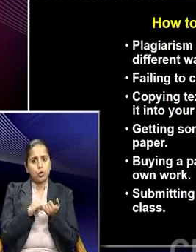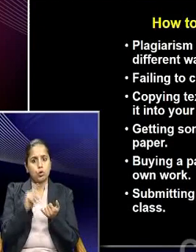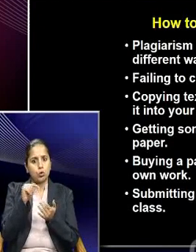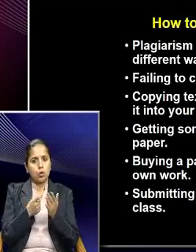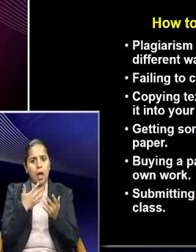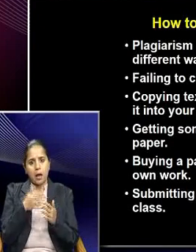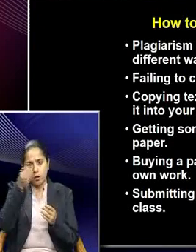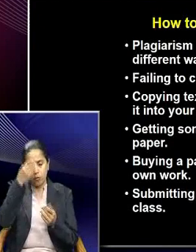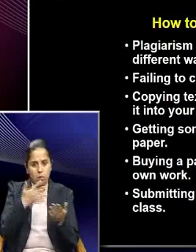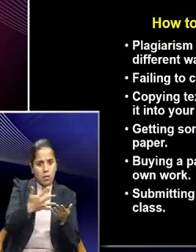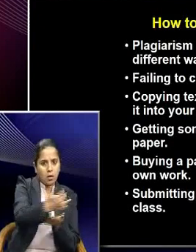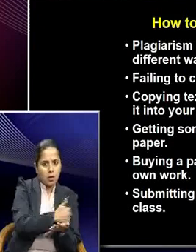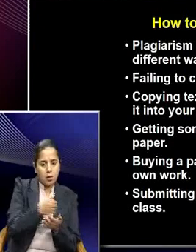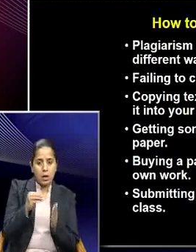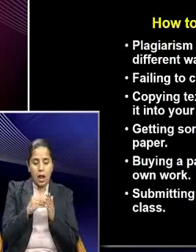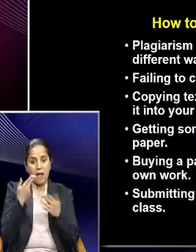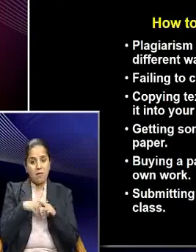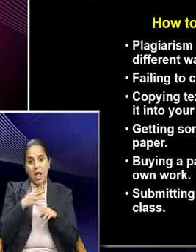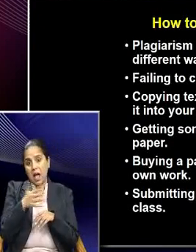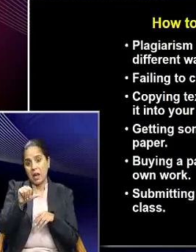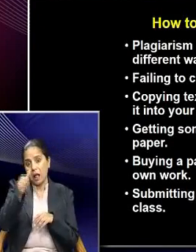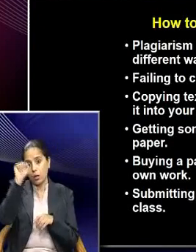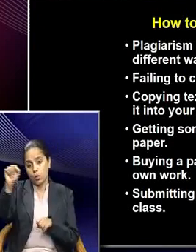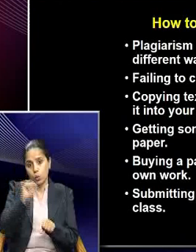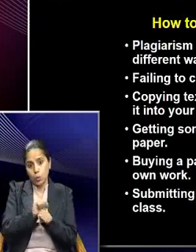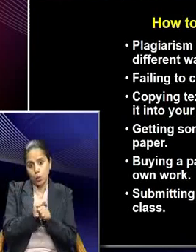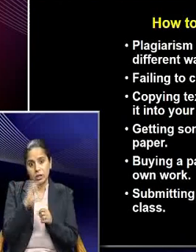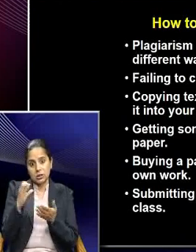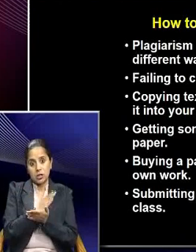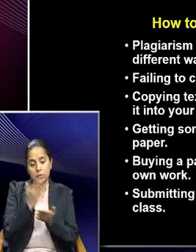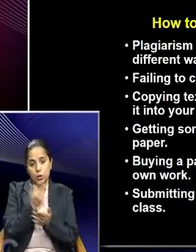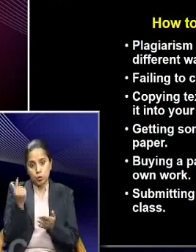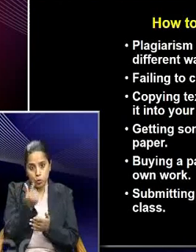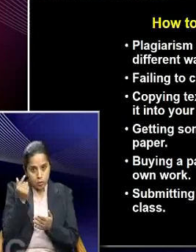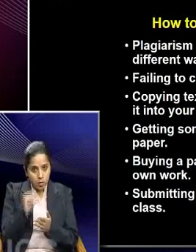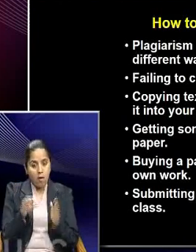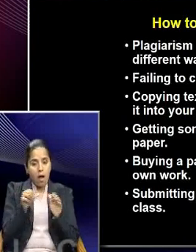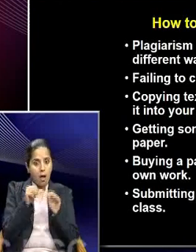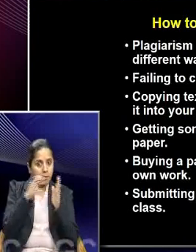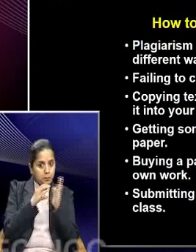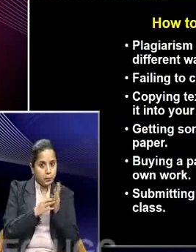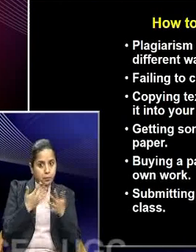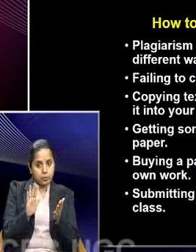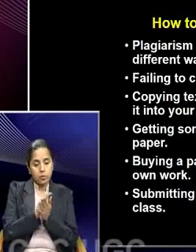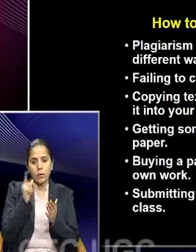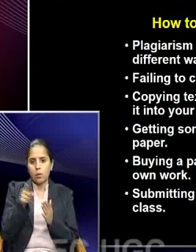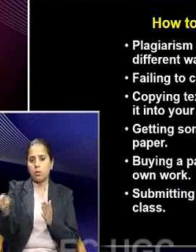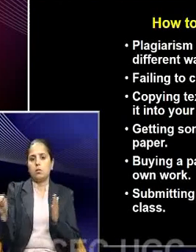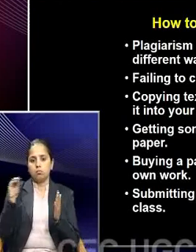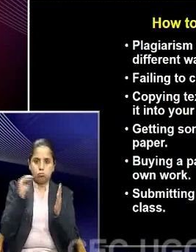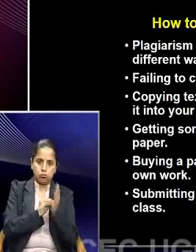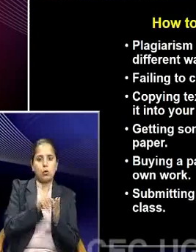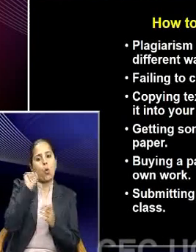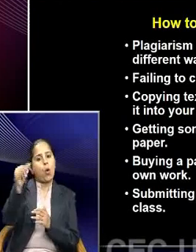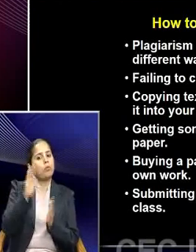Wherever we have used someone's work, chapter, article or book, we need to cite the